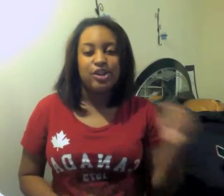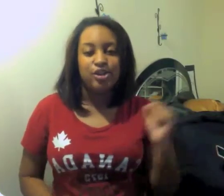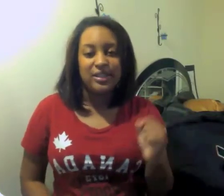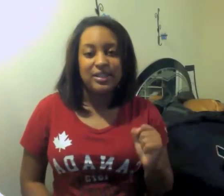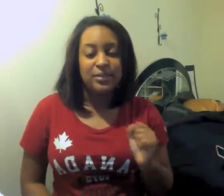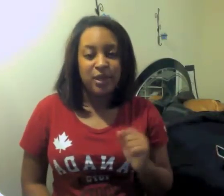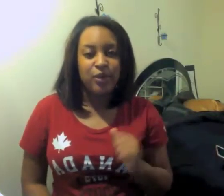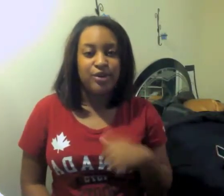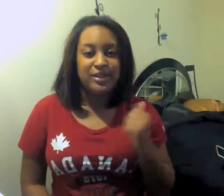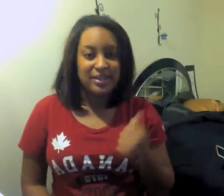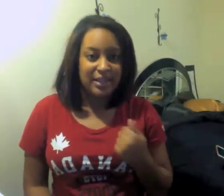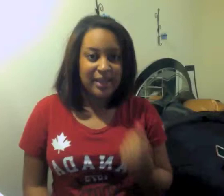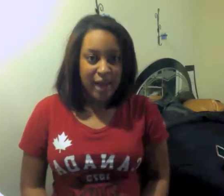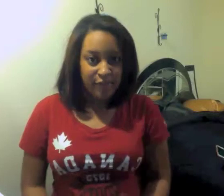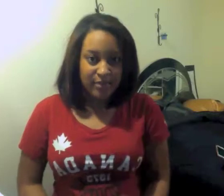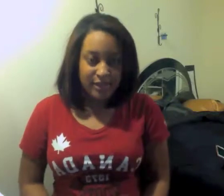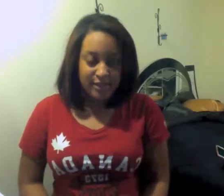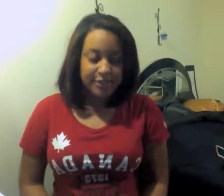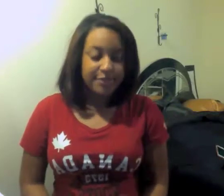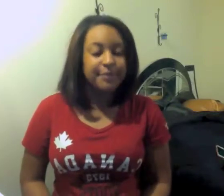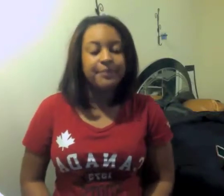get to the speed where you can sing the alphabet song.